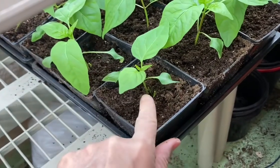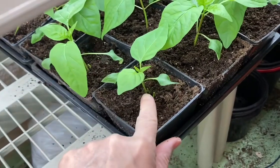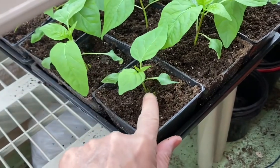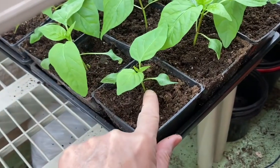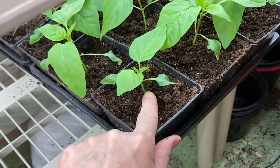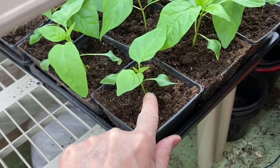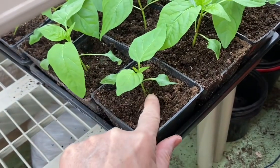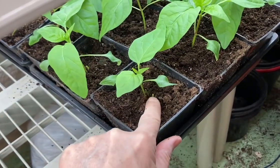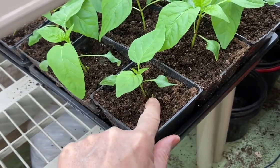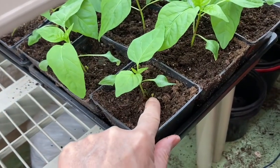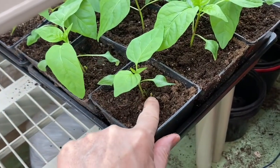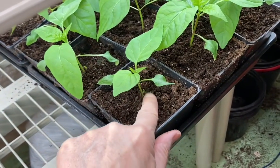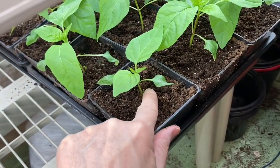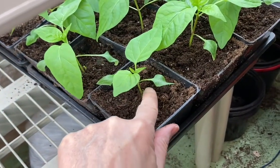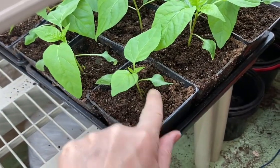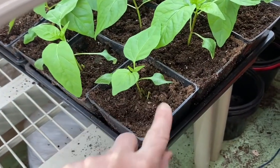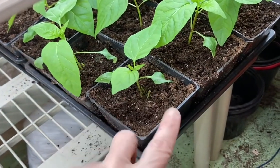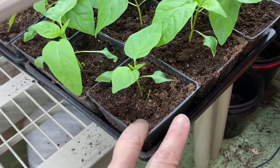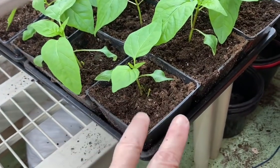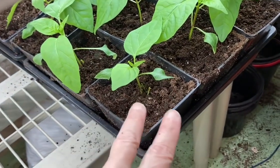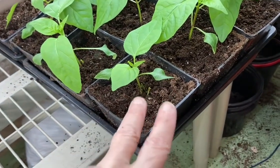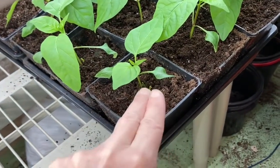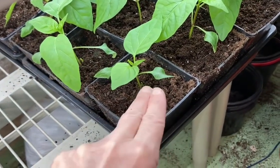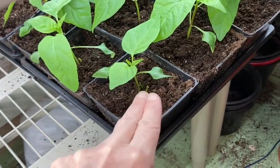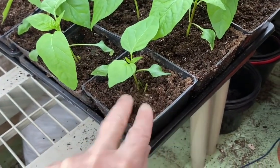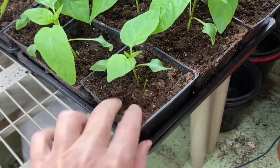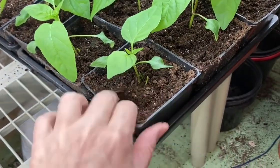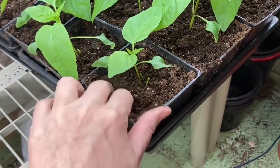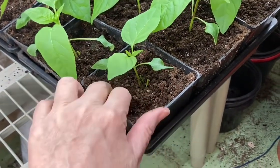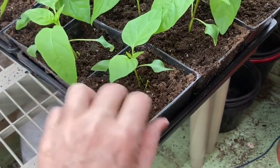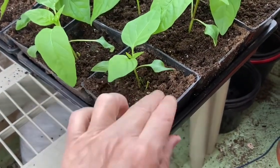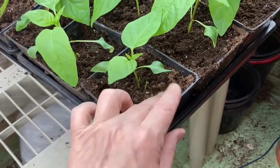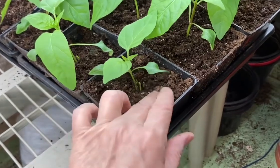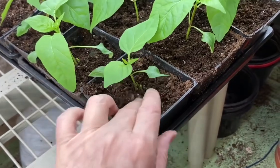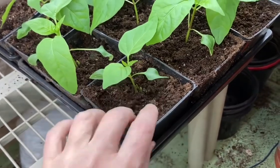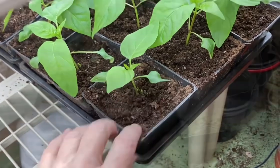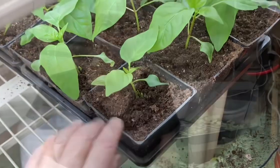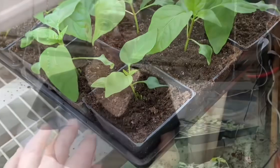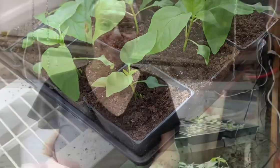See, here's where I snipped out the extra seedlings.